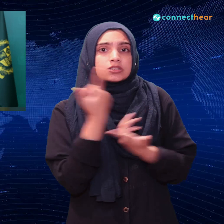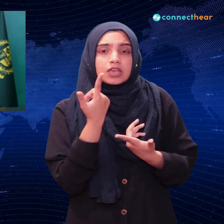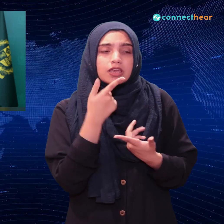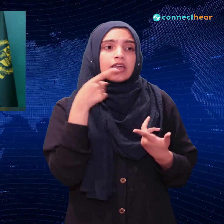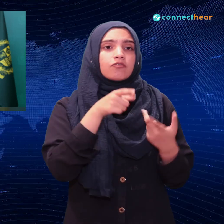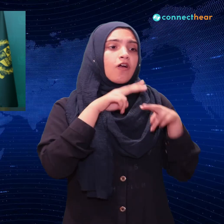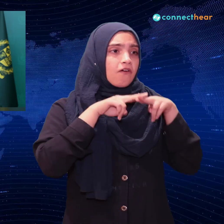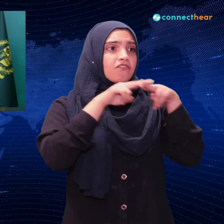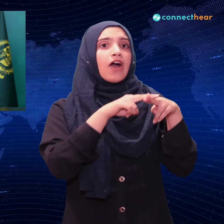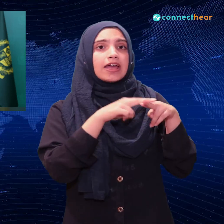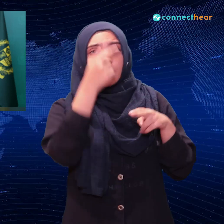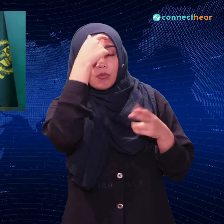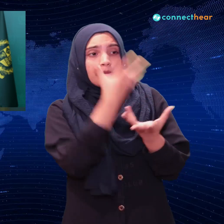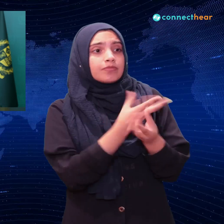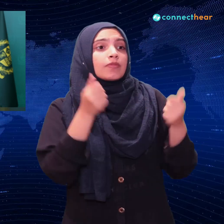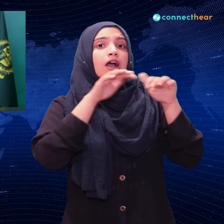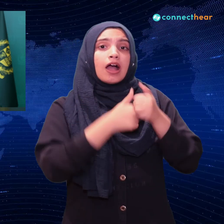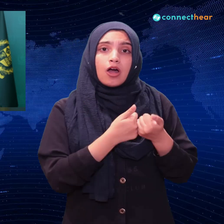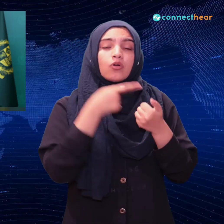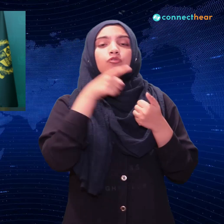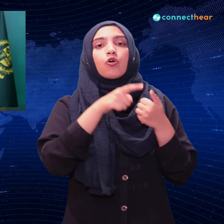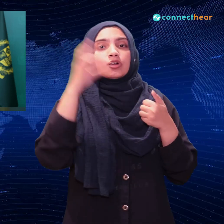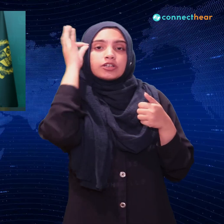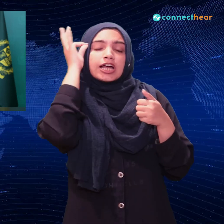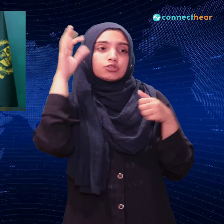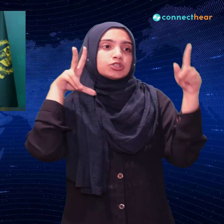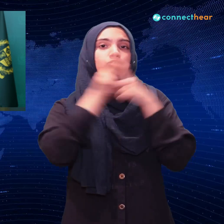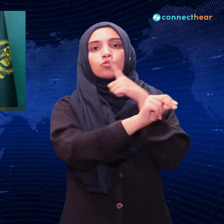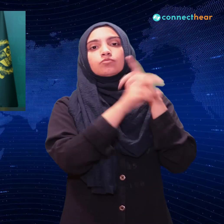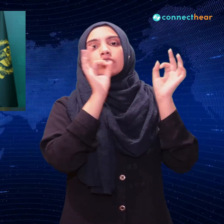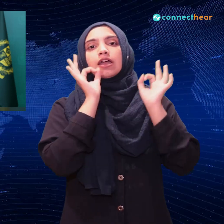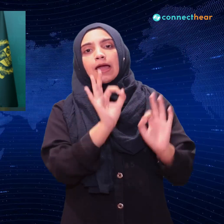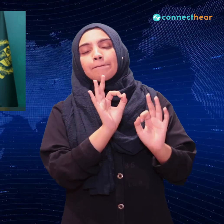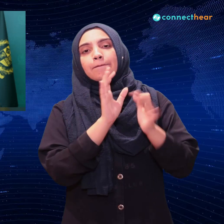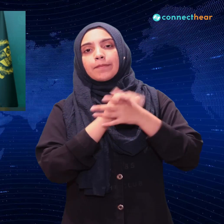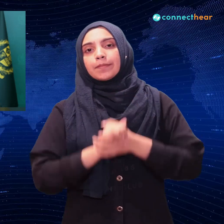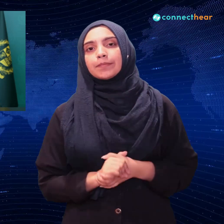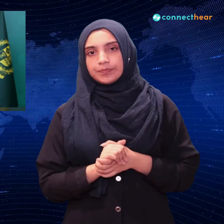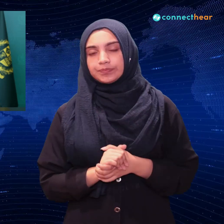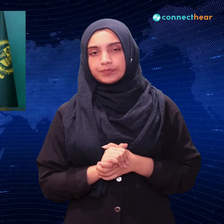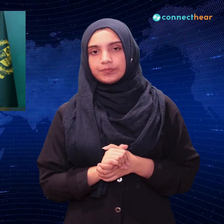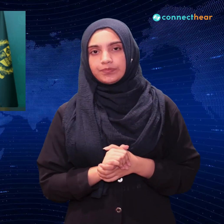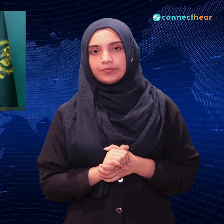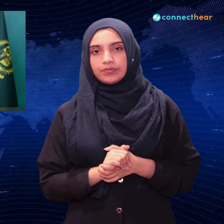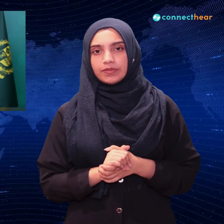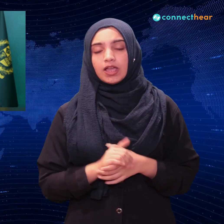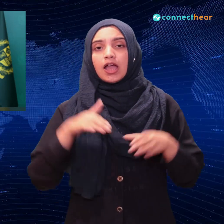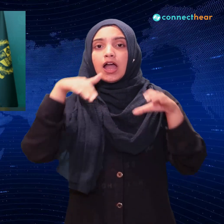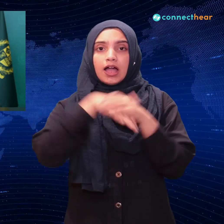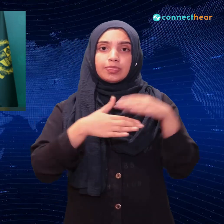final solution for Jammu and Kashmir dispute. It has undertaken a series